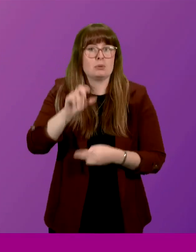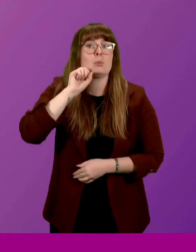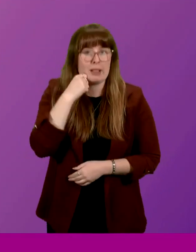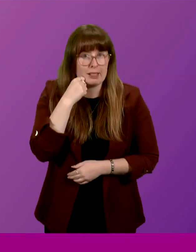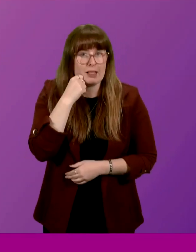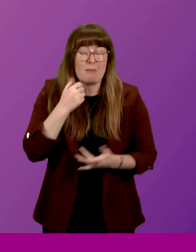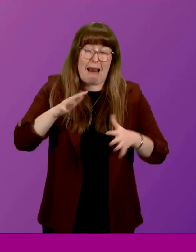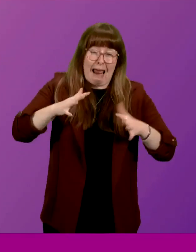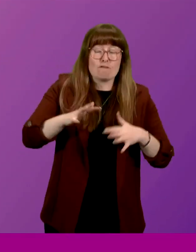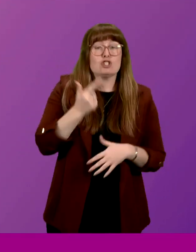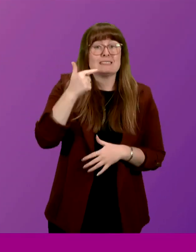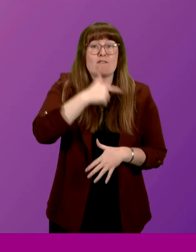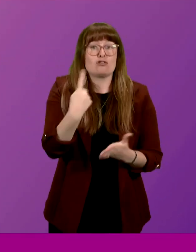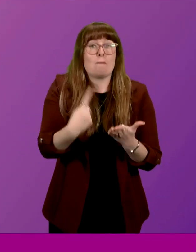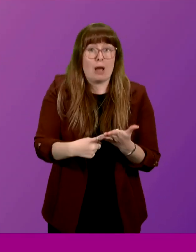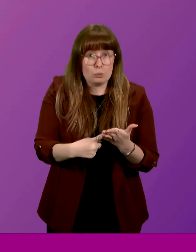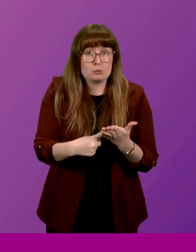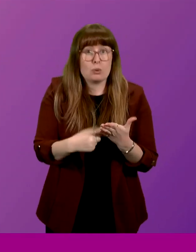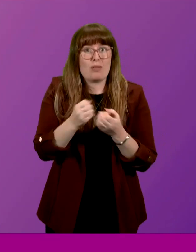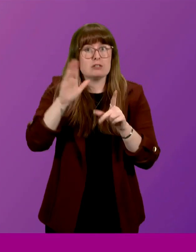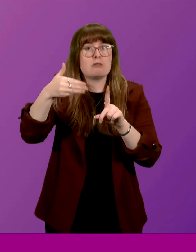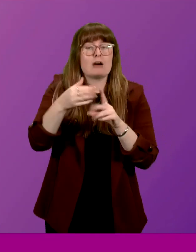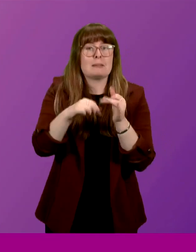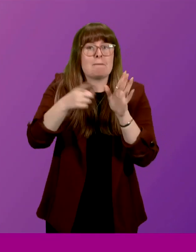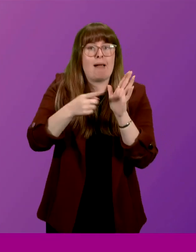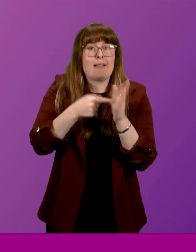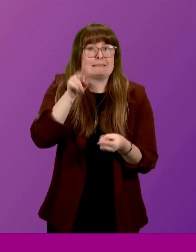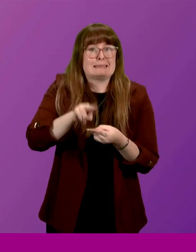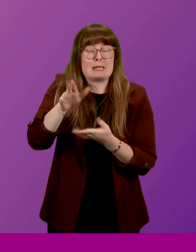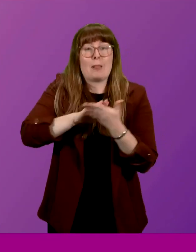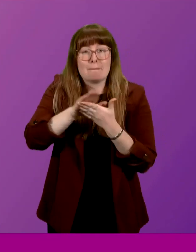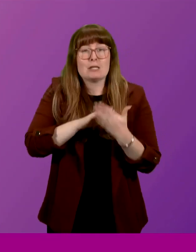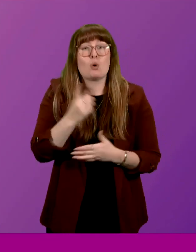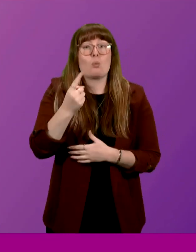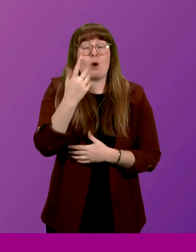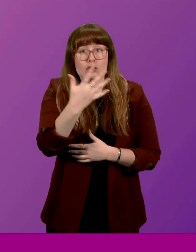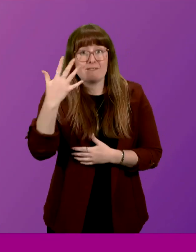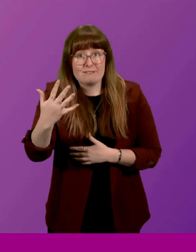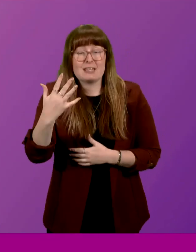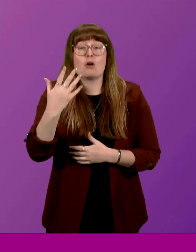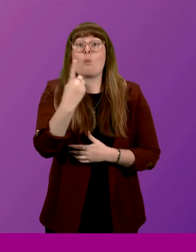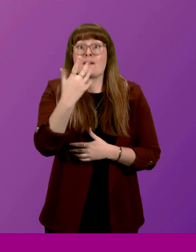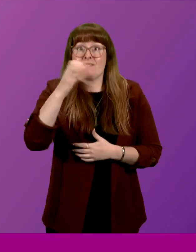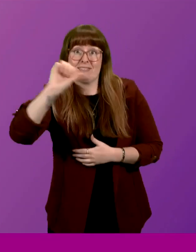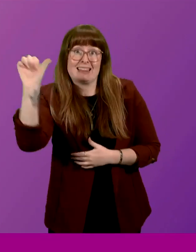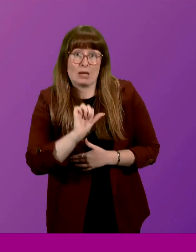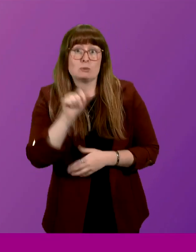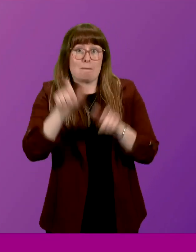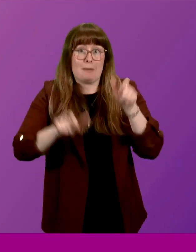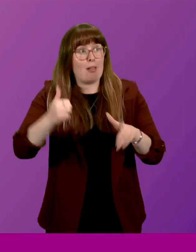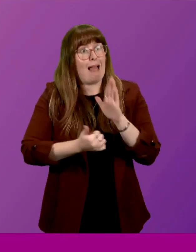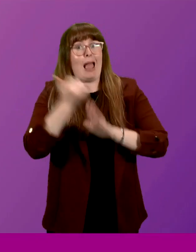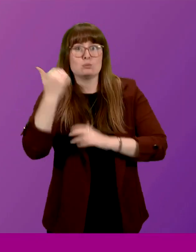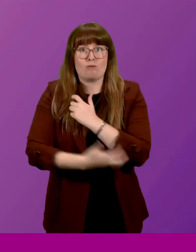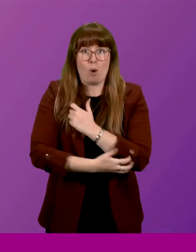up to an average of £700 under a targeted bill discount, lifting more than 150,000 households out of fuel poverty. We